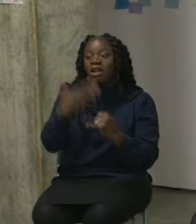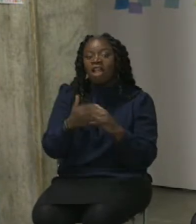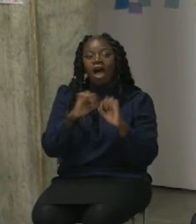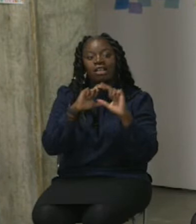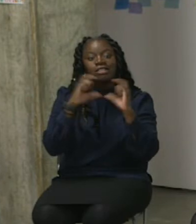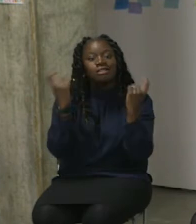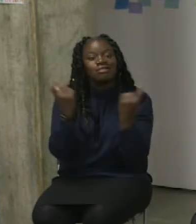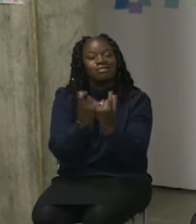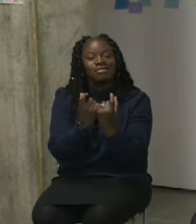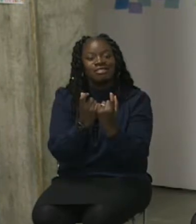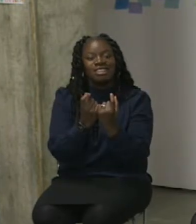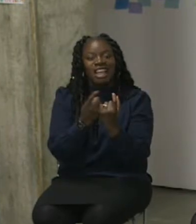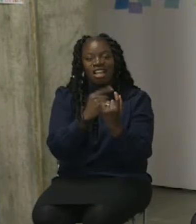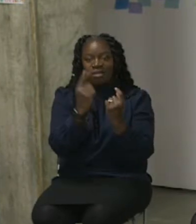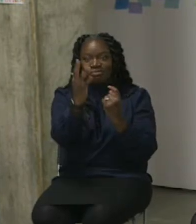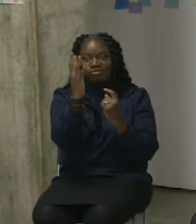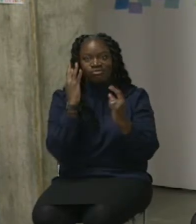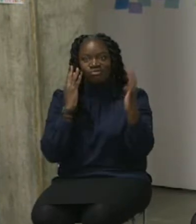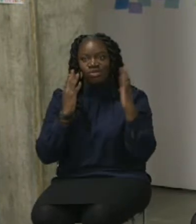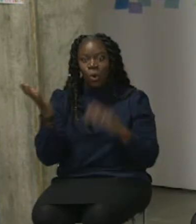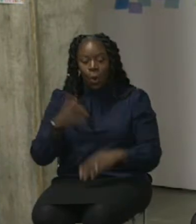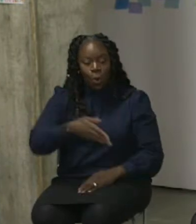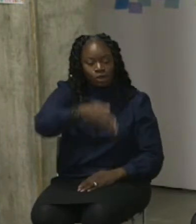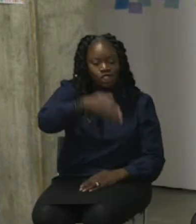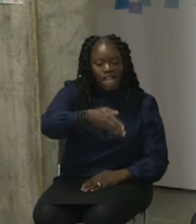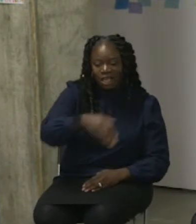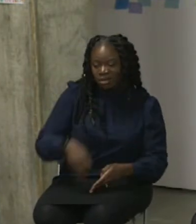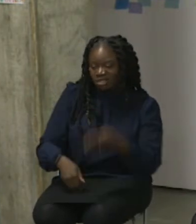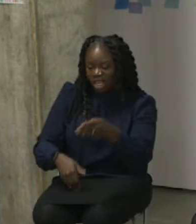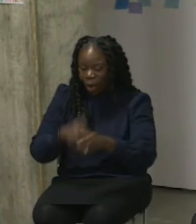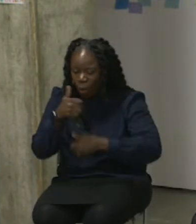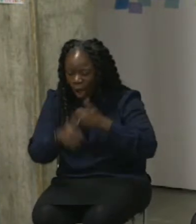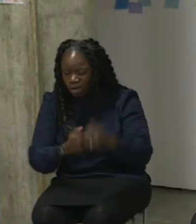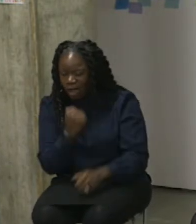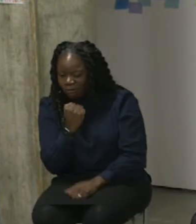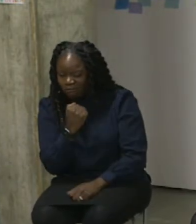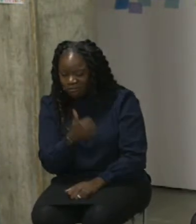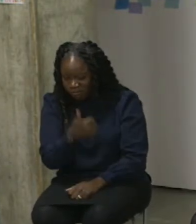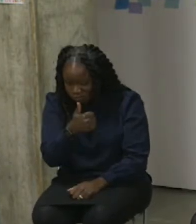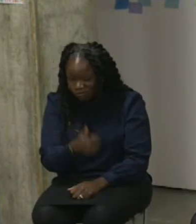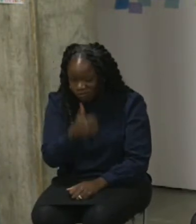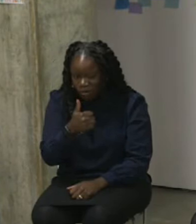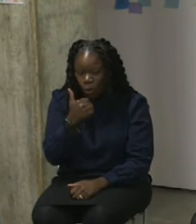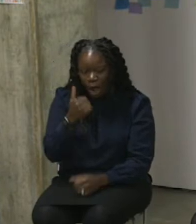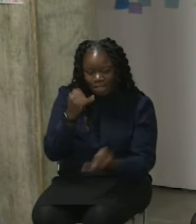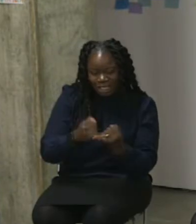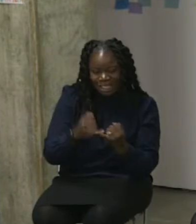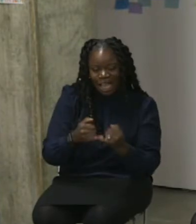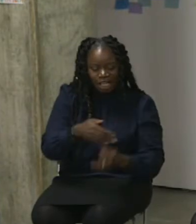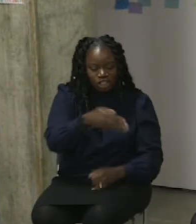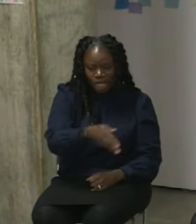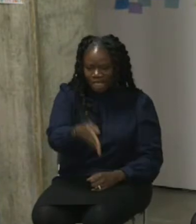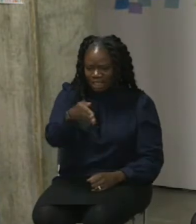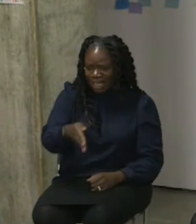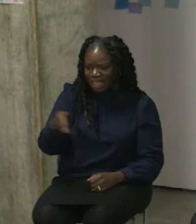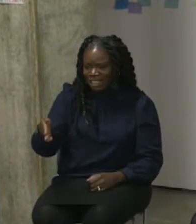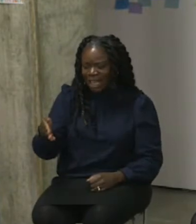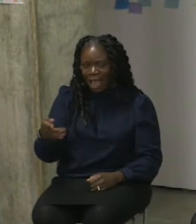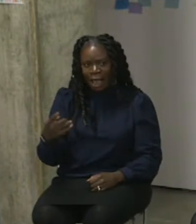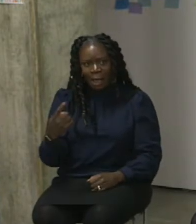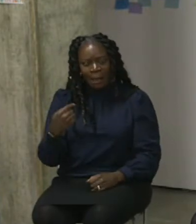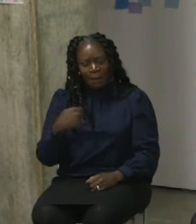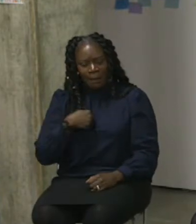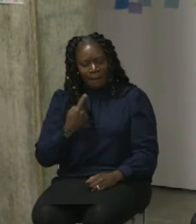lesson, and they were all shaking Cheney's hand and saying, well done, well done. And he said, I couldn't help but sort